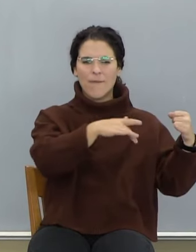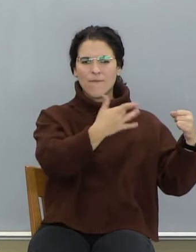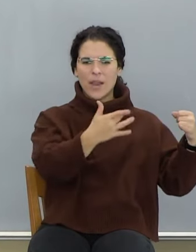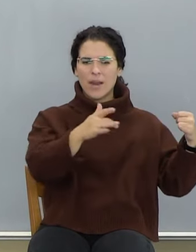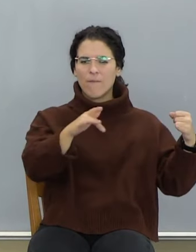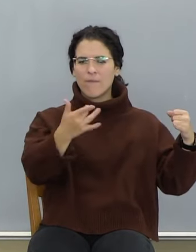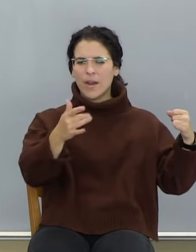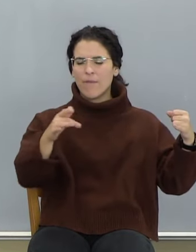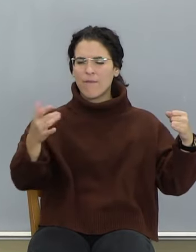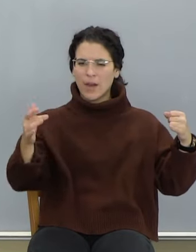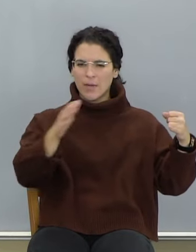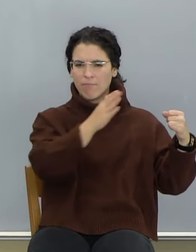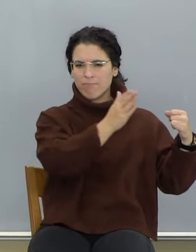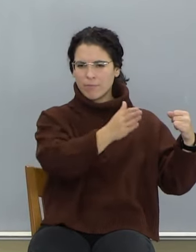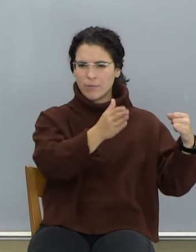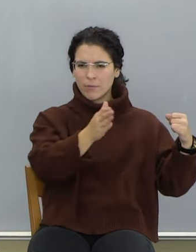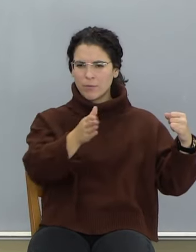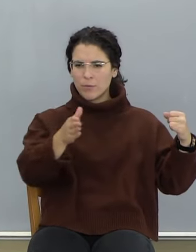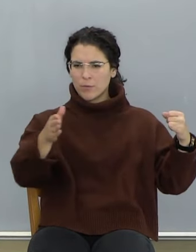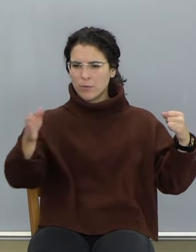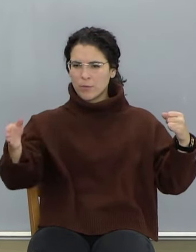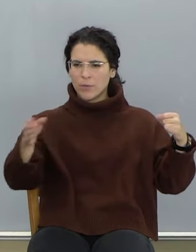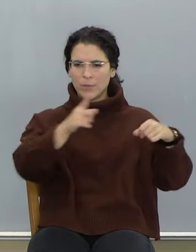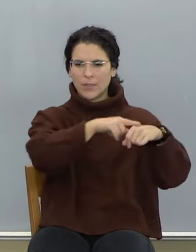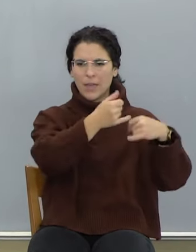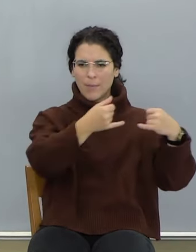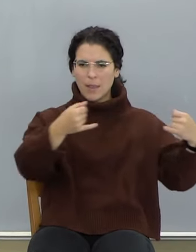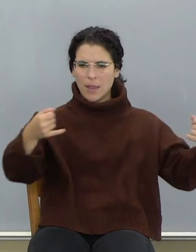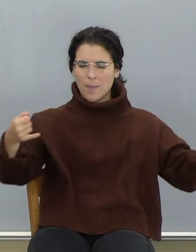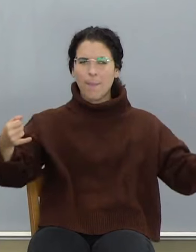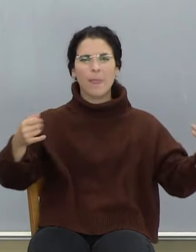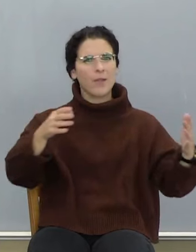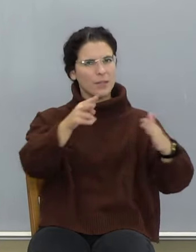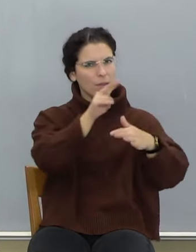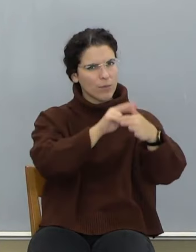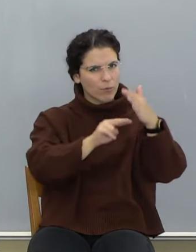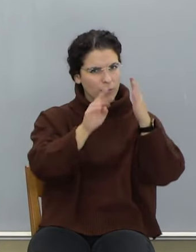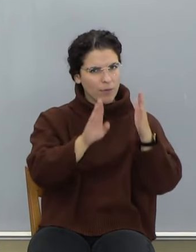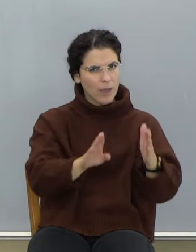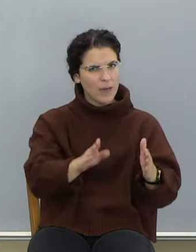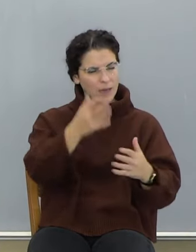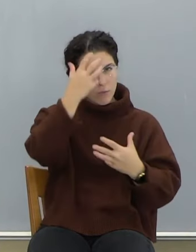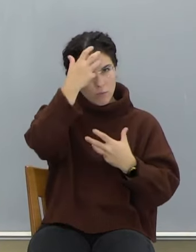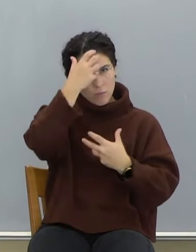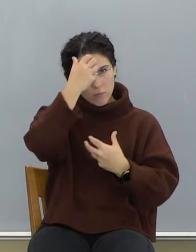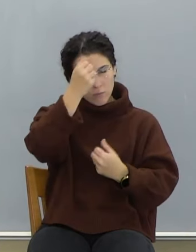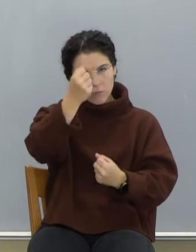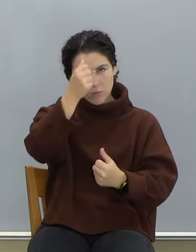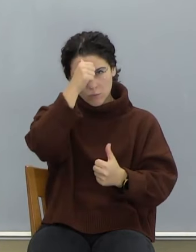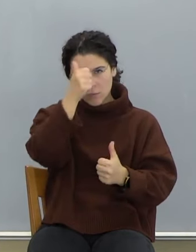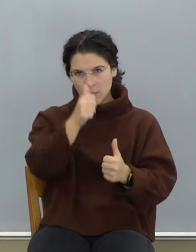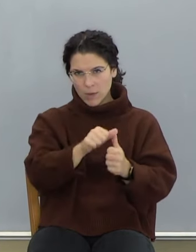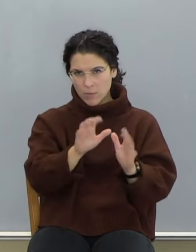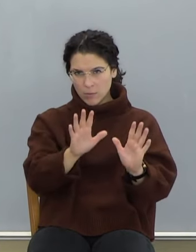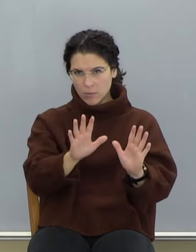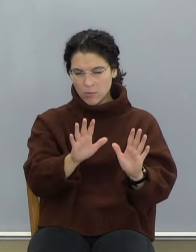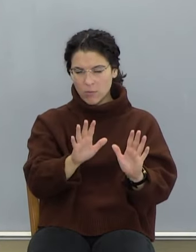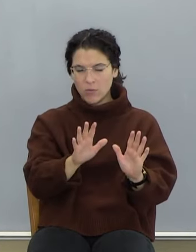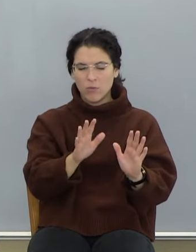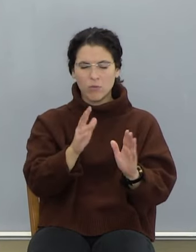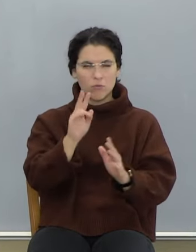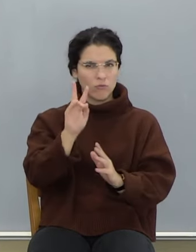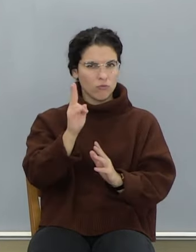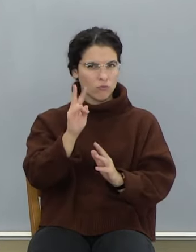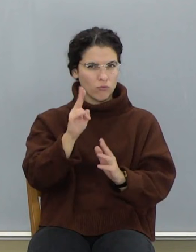a timeline. Now this is all prophetic. Please be mindful. There's a dual